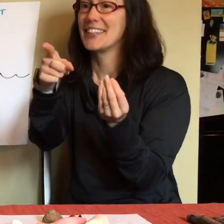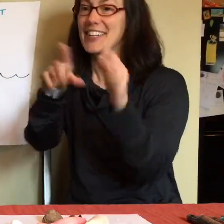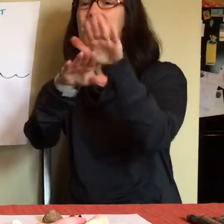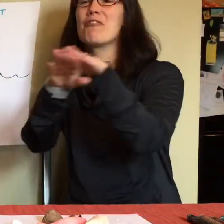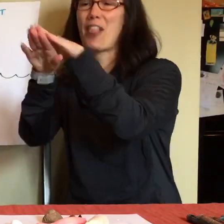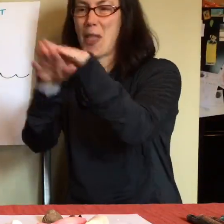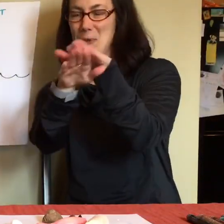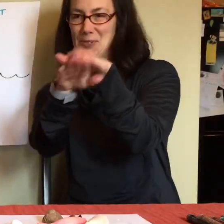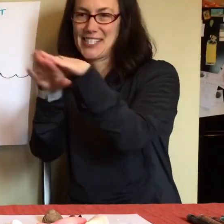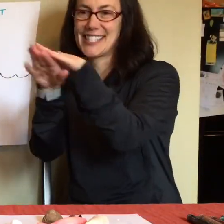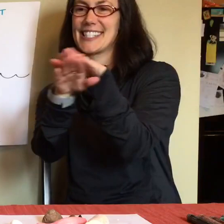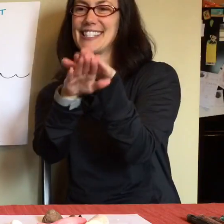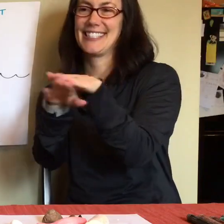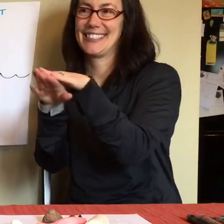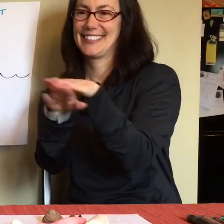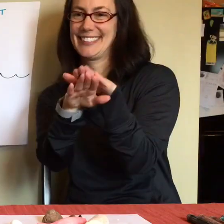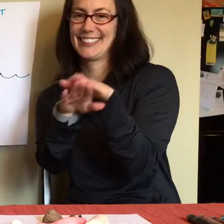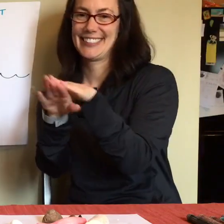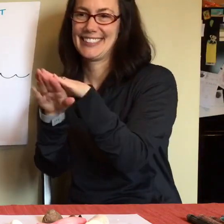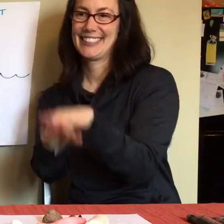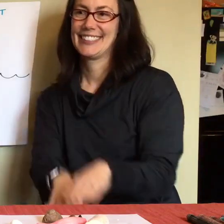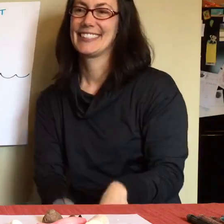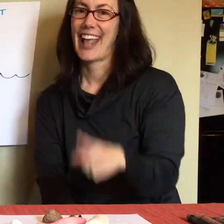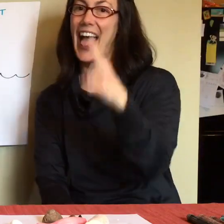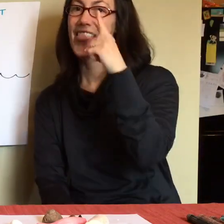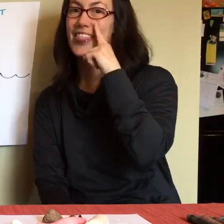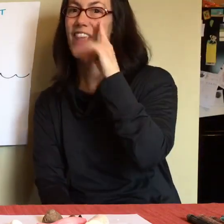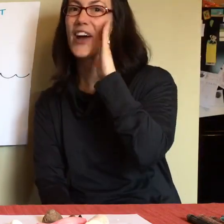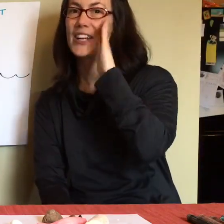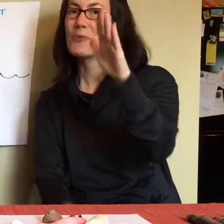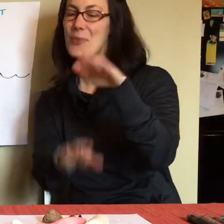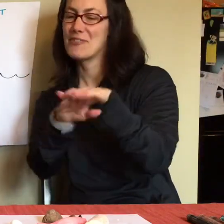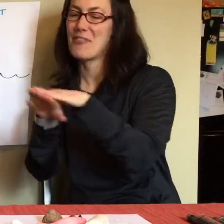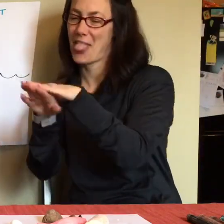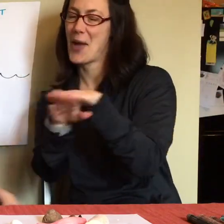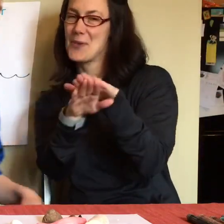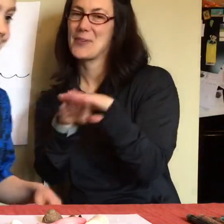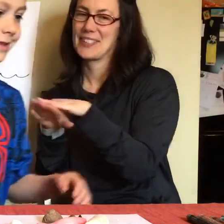floats. I thought it was gonna float.